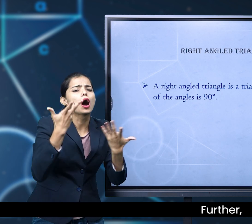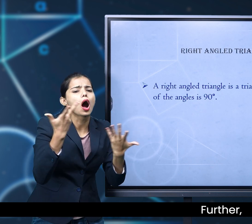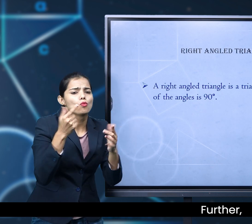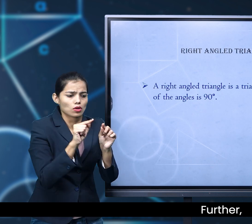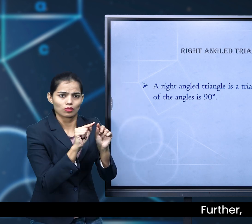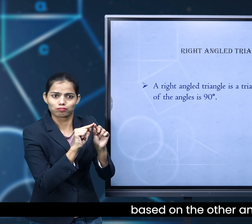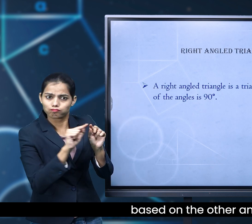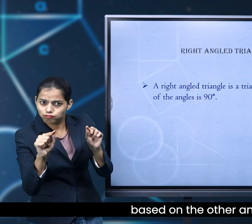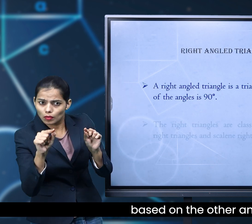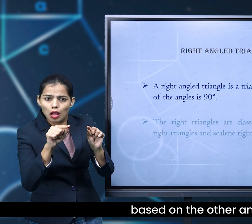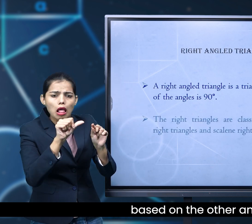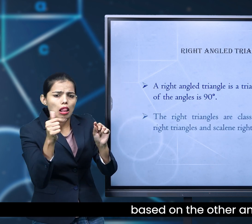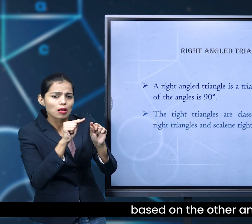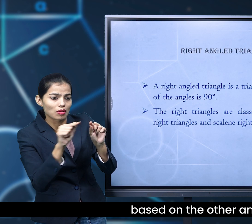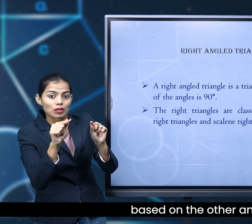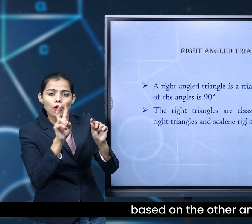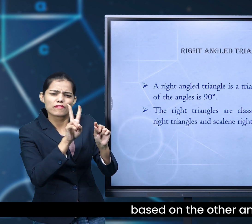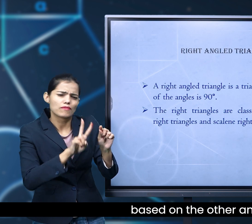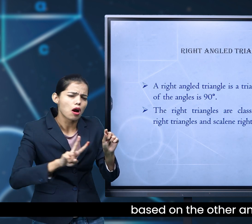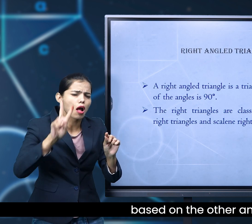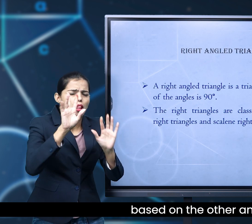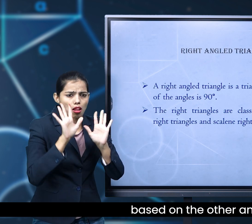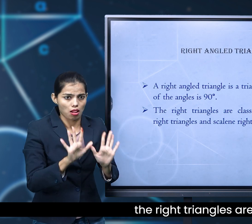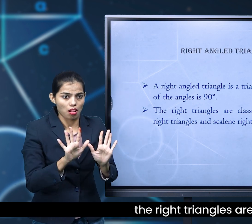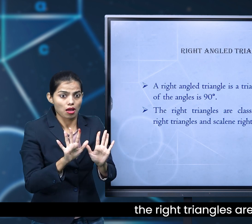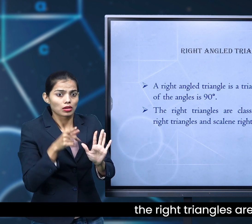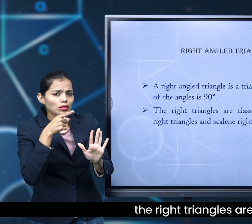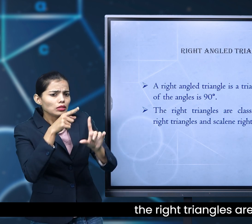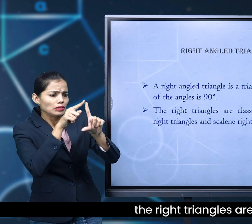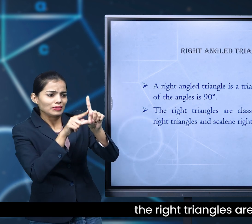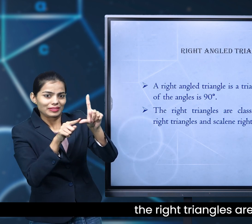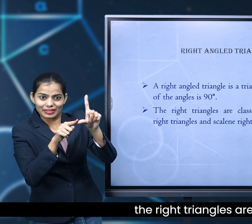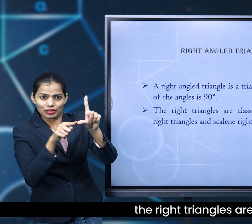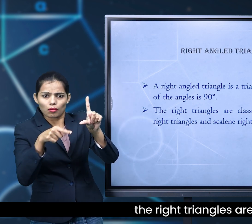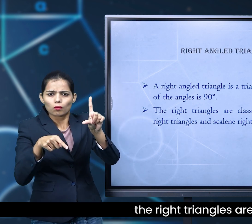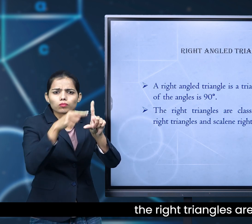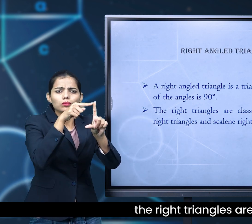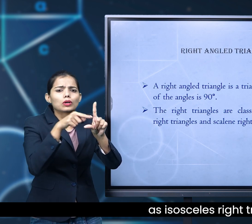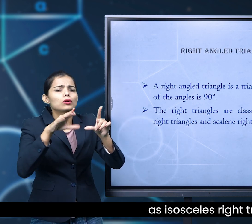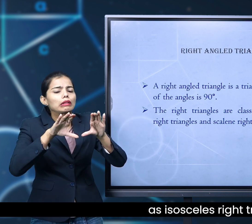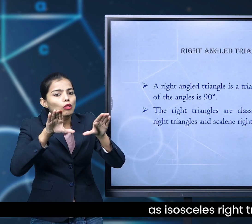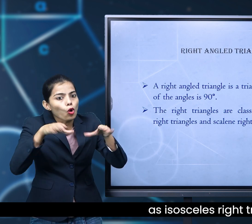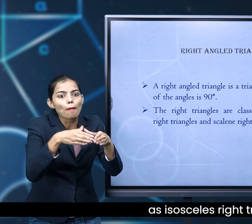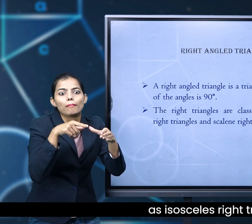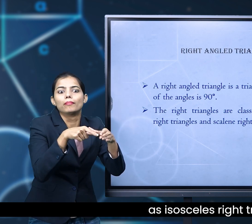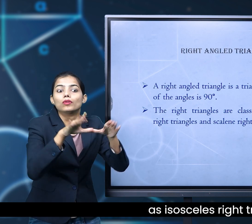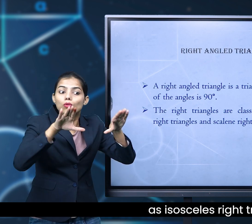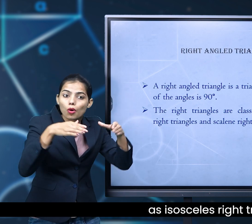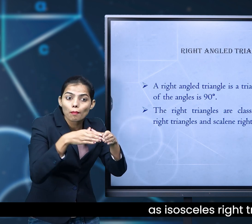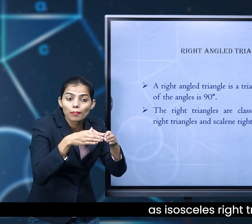Further, based on the other angle values, the right triangles are classified as isosceles right